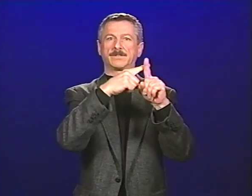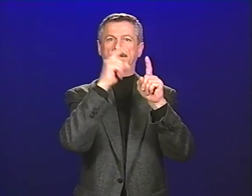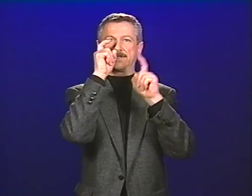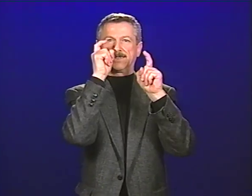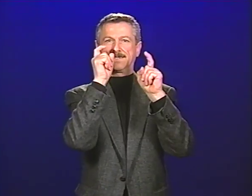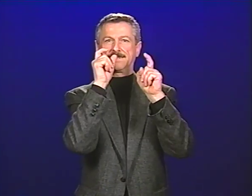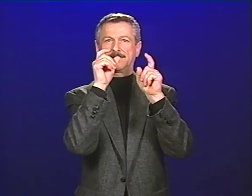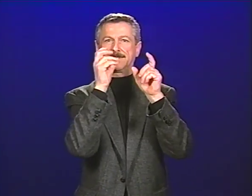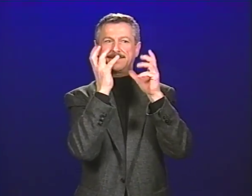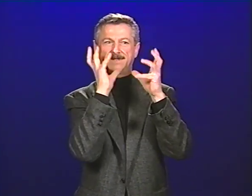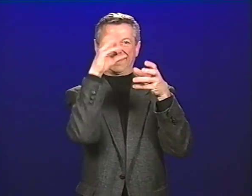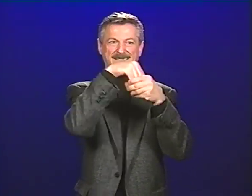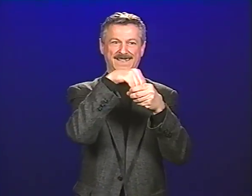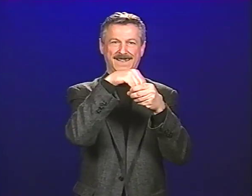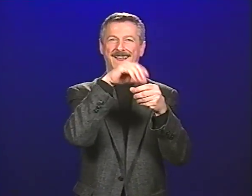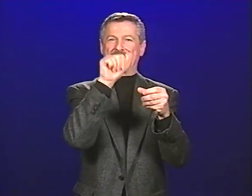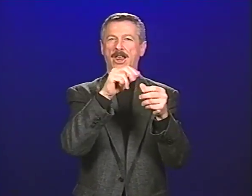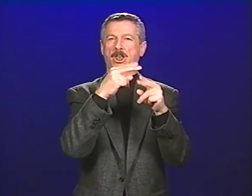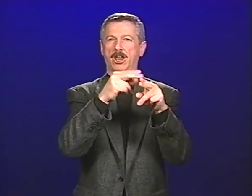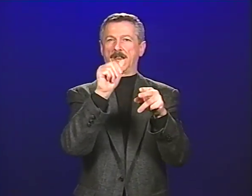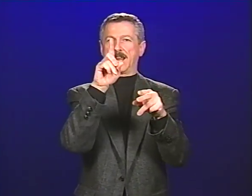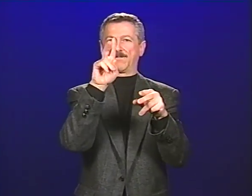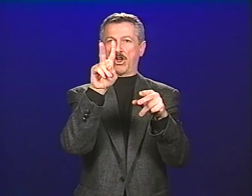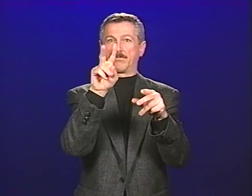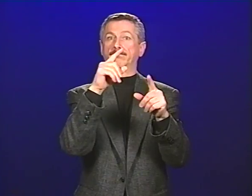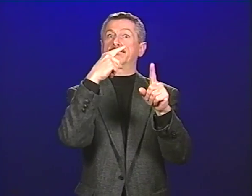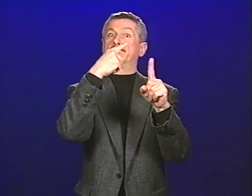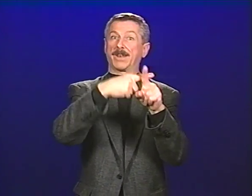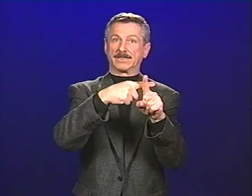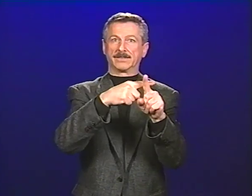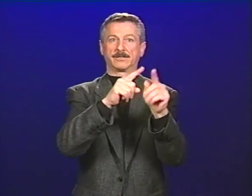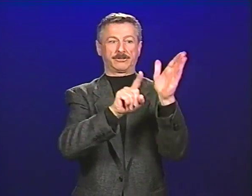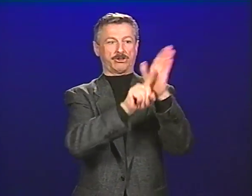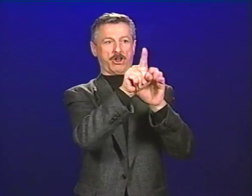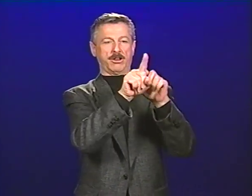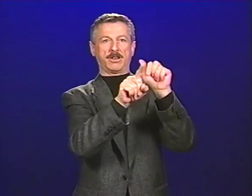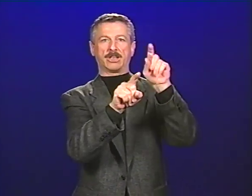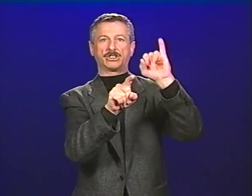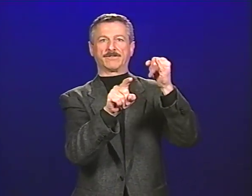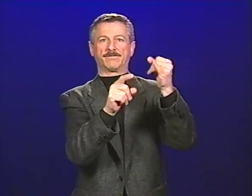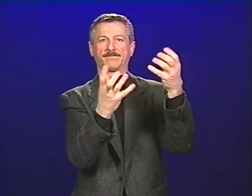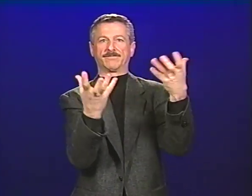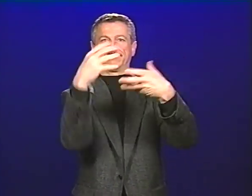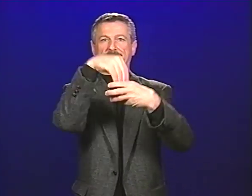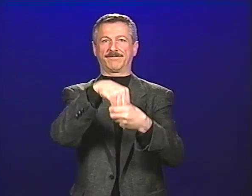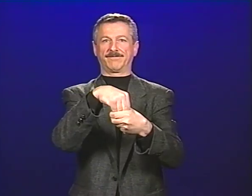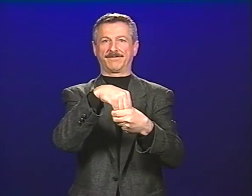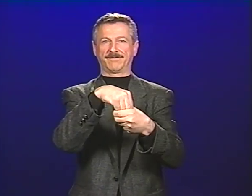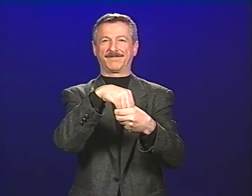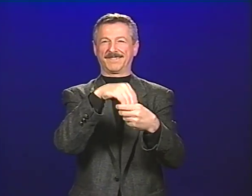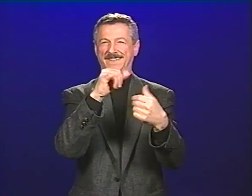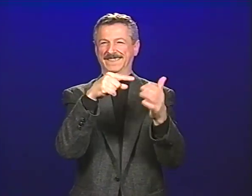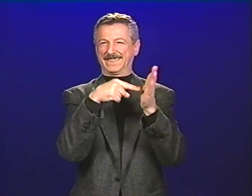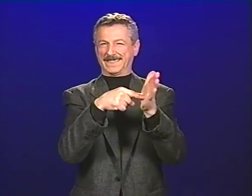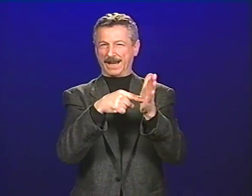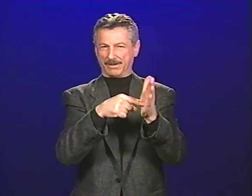there's an emphatic movement plus a specific non-manual signal that conveys adverbial information within the adjective sign